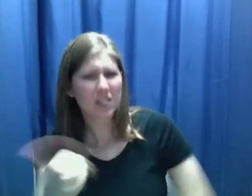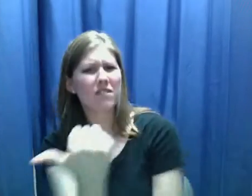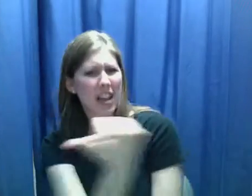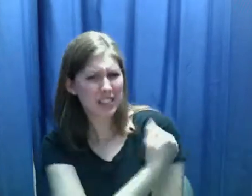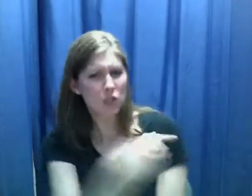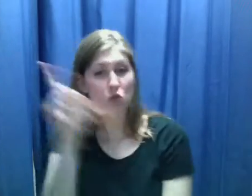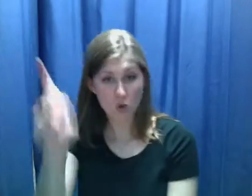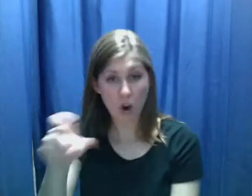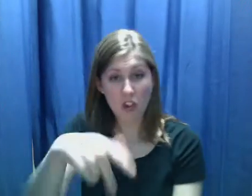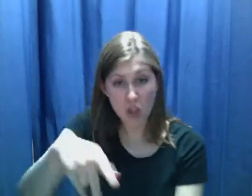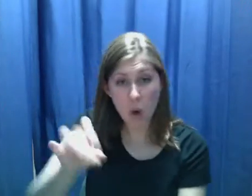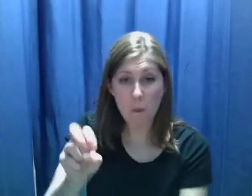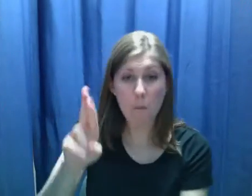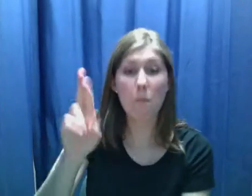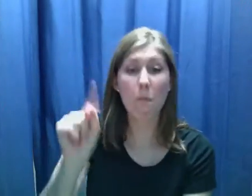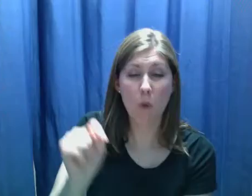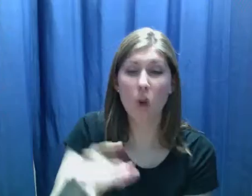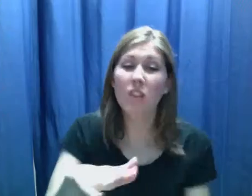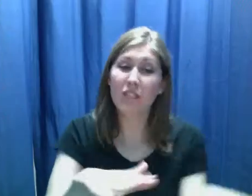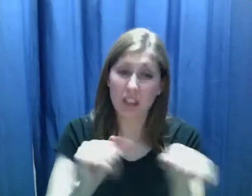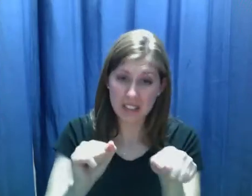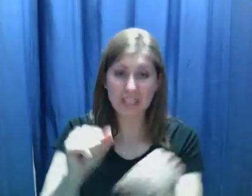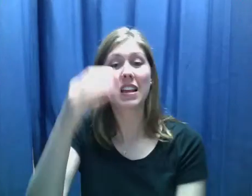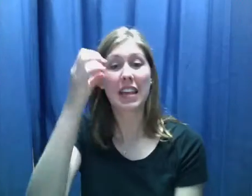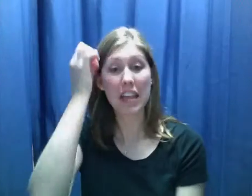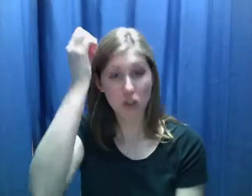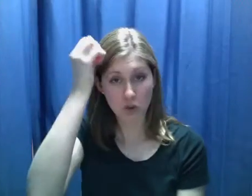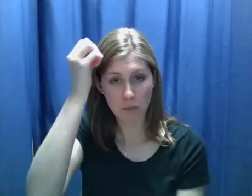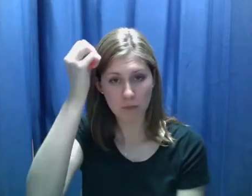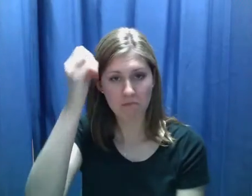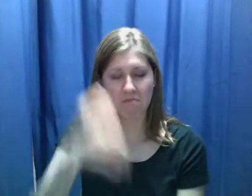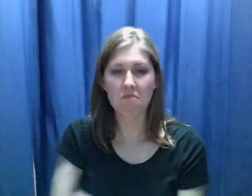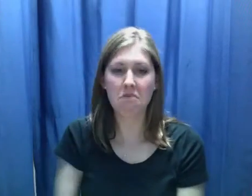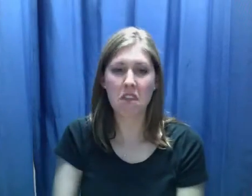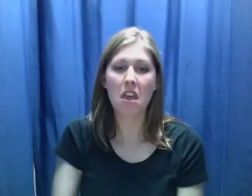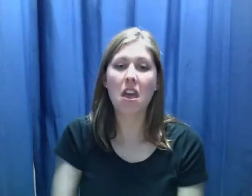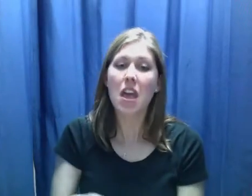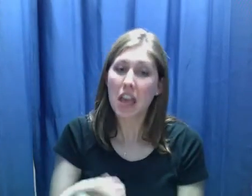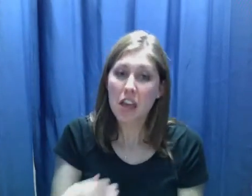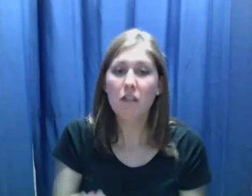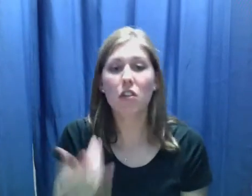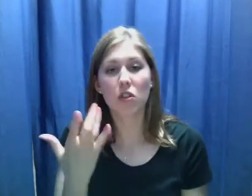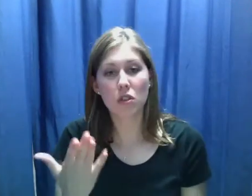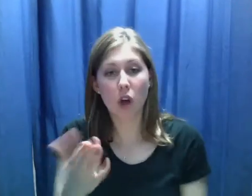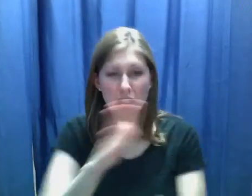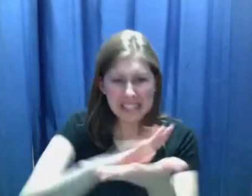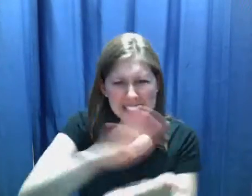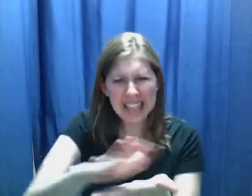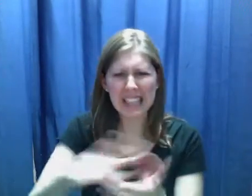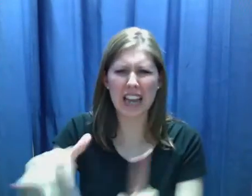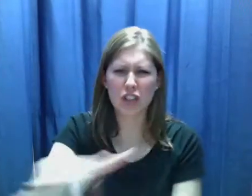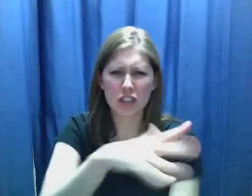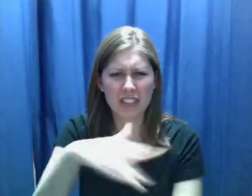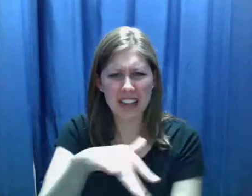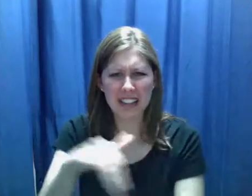Even though steerage sanitation was still in need of improvement, the mortality rate decreased tremendously and almost